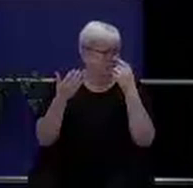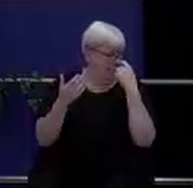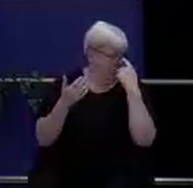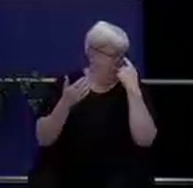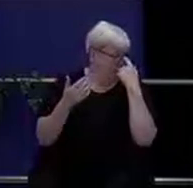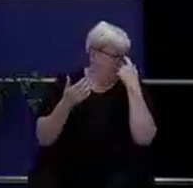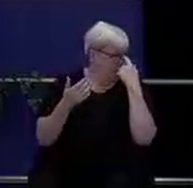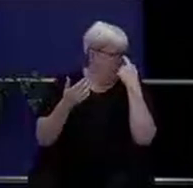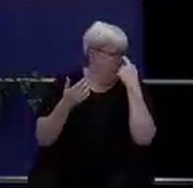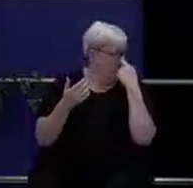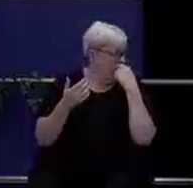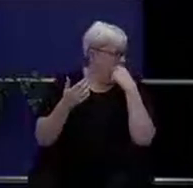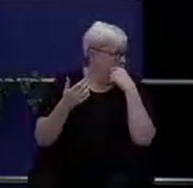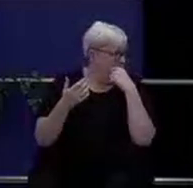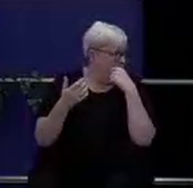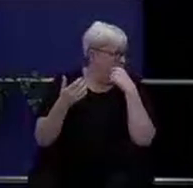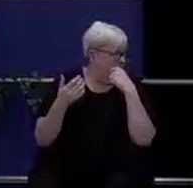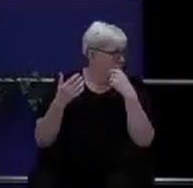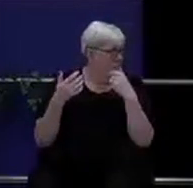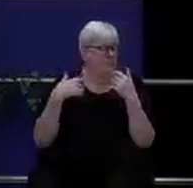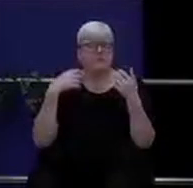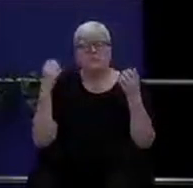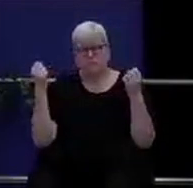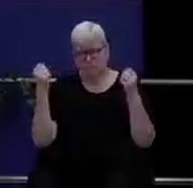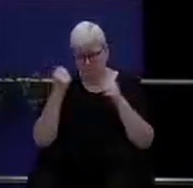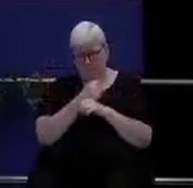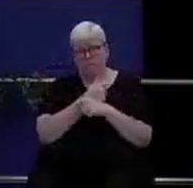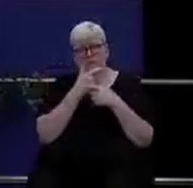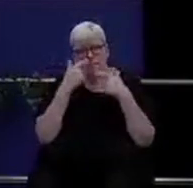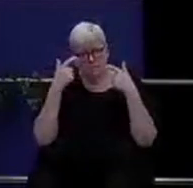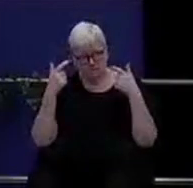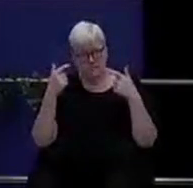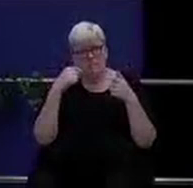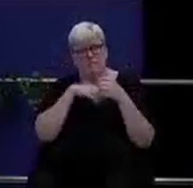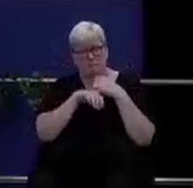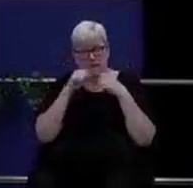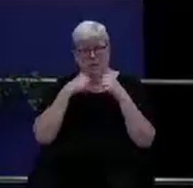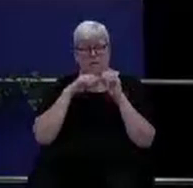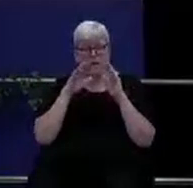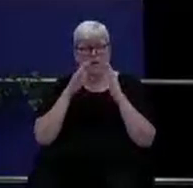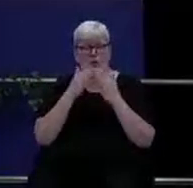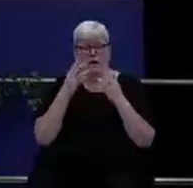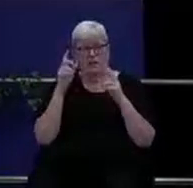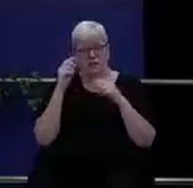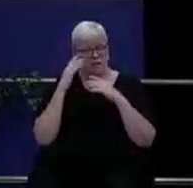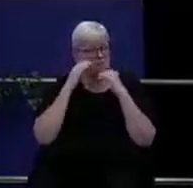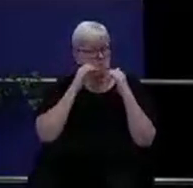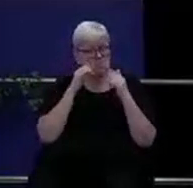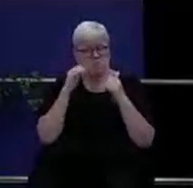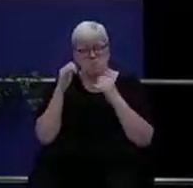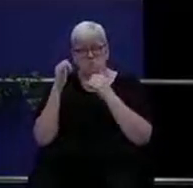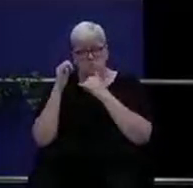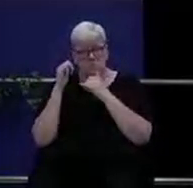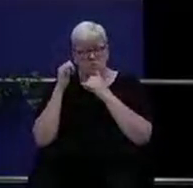I mean that's something that I do quite a lot throughout my work, is look at the